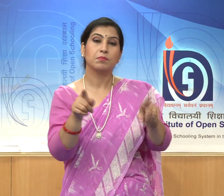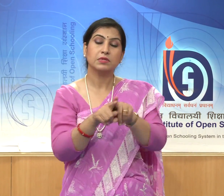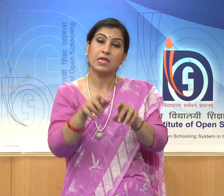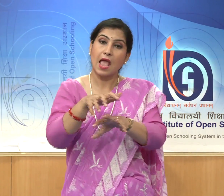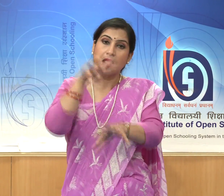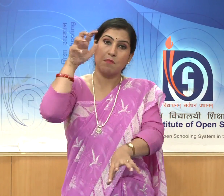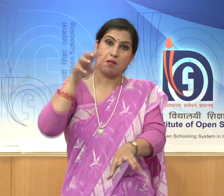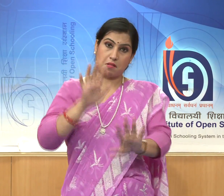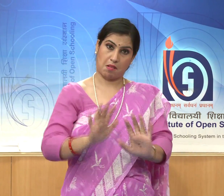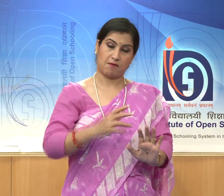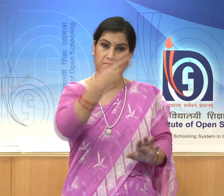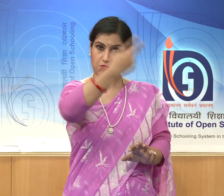and animals